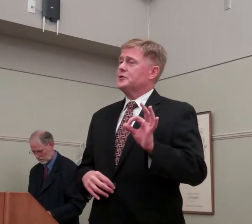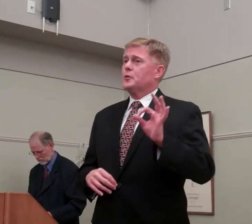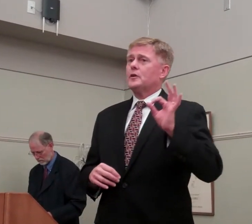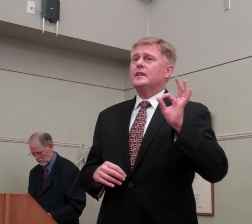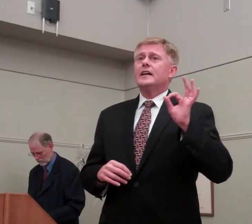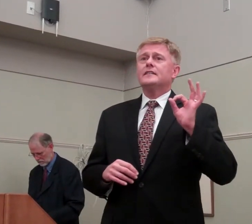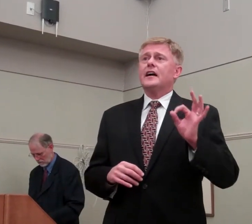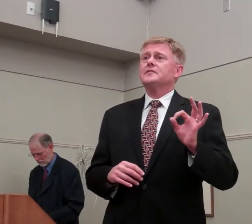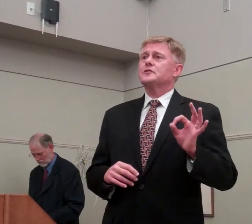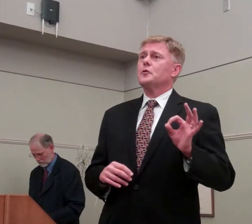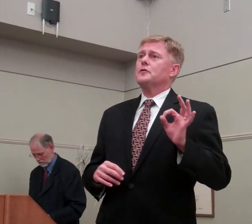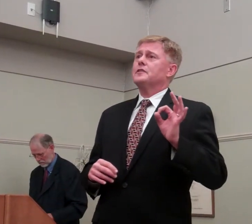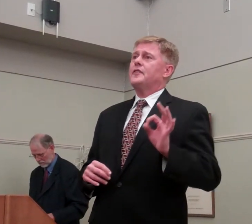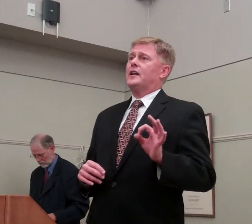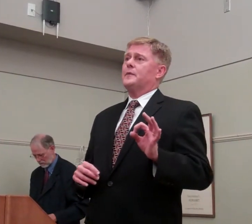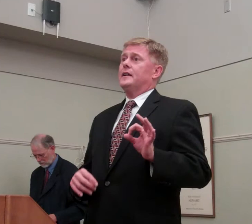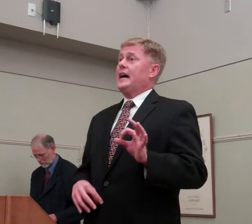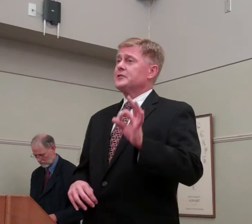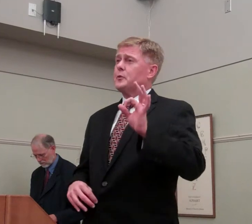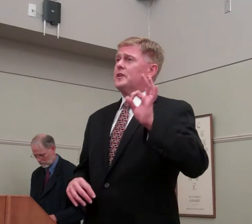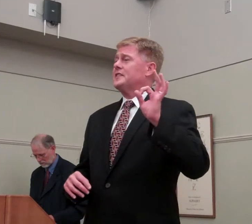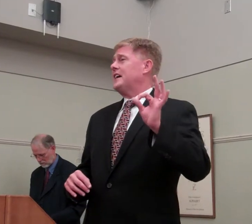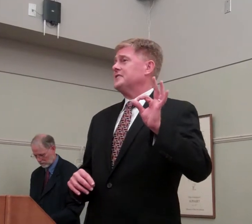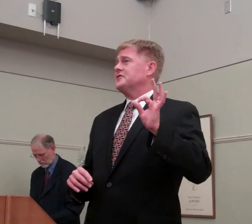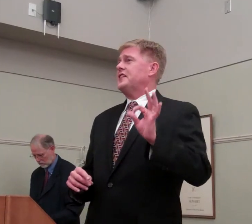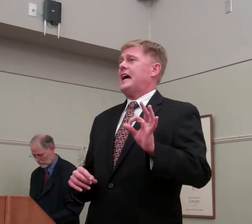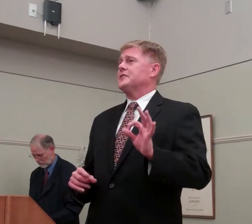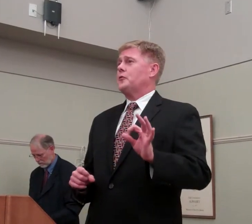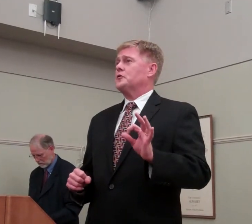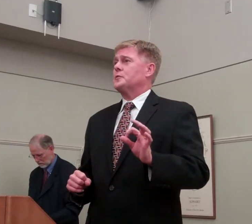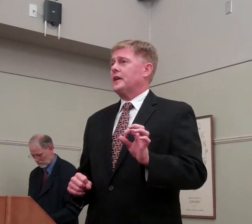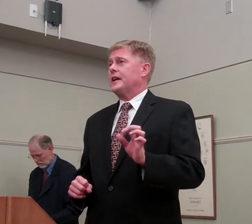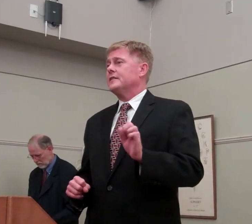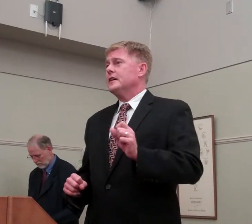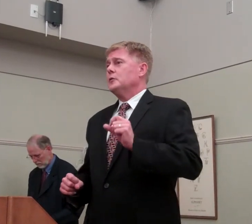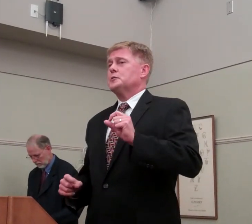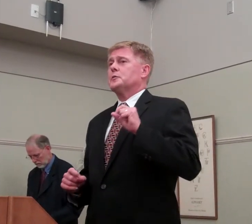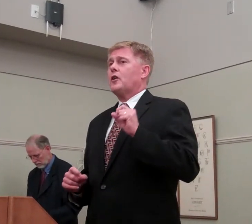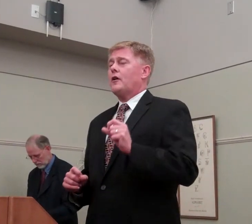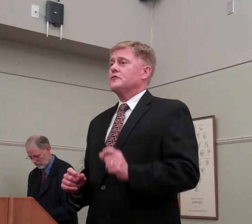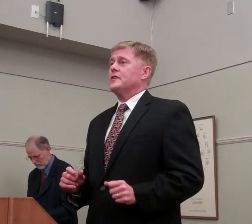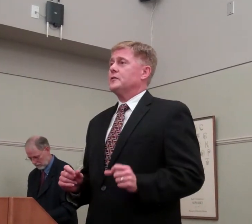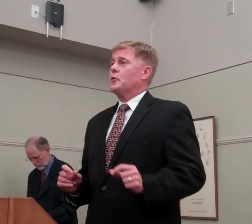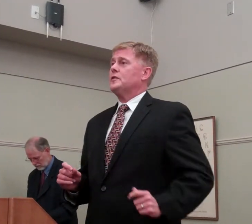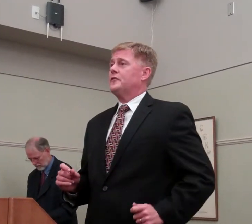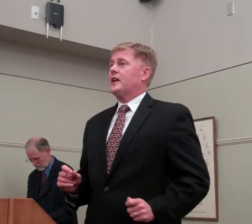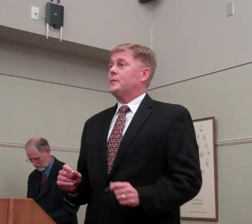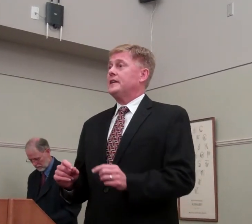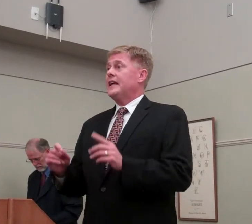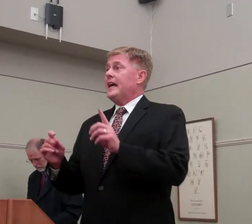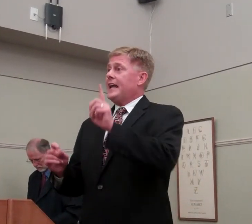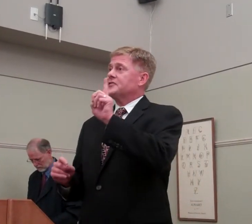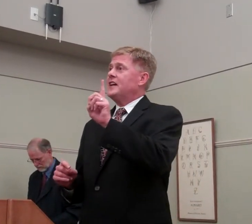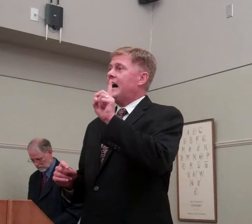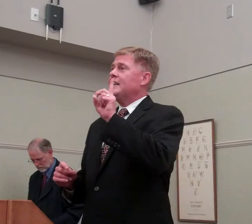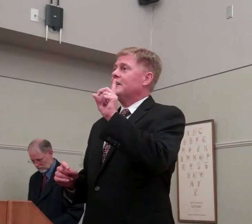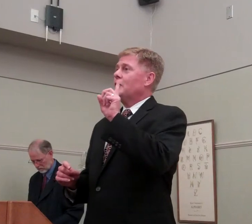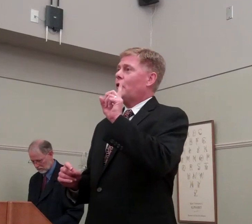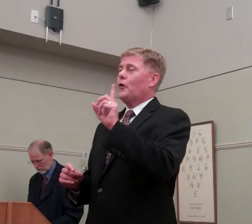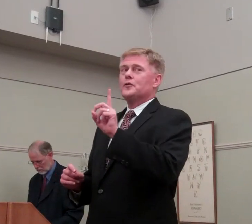support, Tyson's Corner Development. I supported the Tyson's Task Force Plan, which would call for even more development. And it's not old